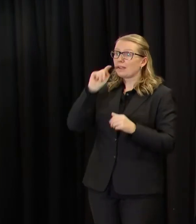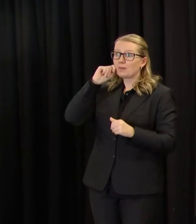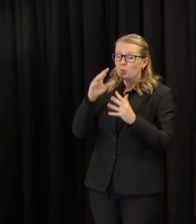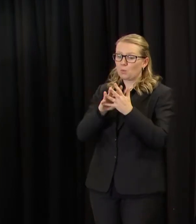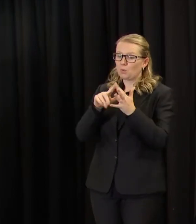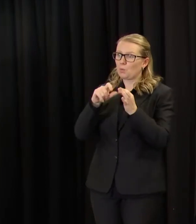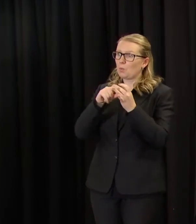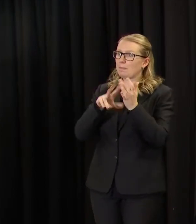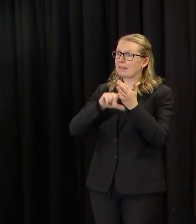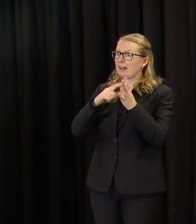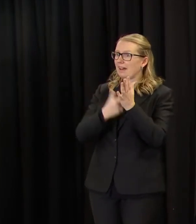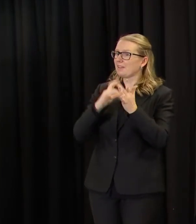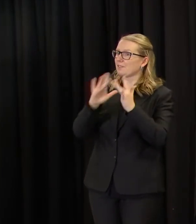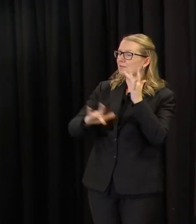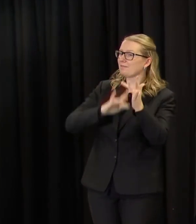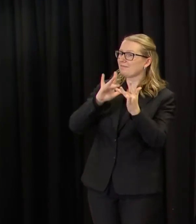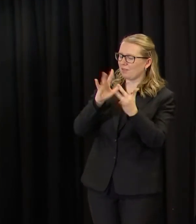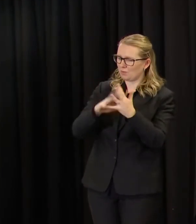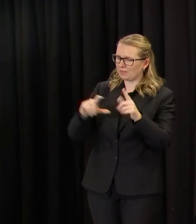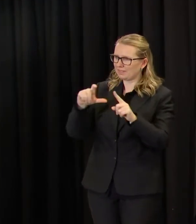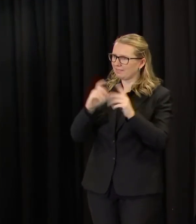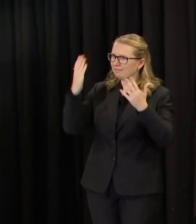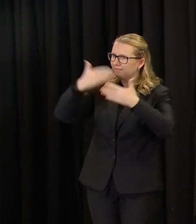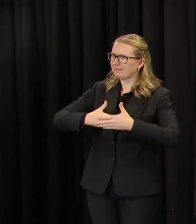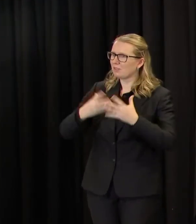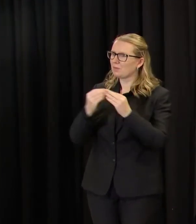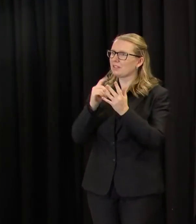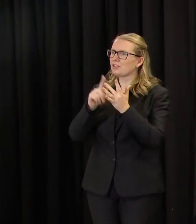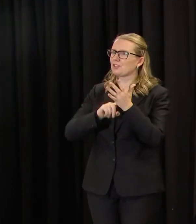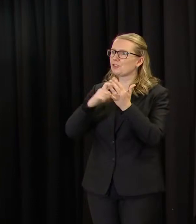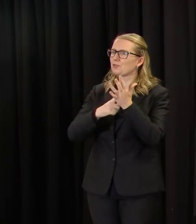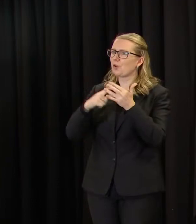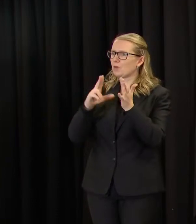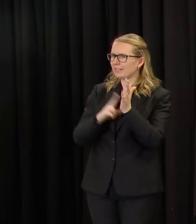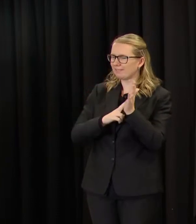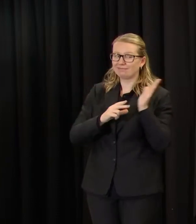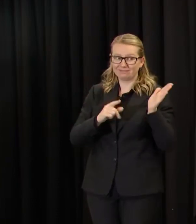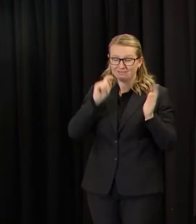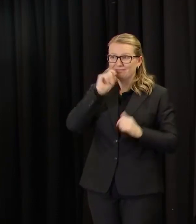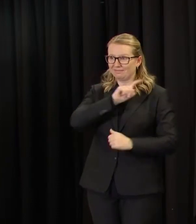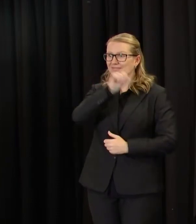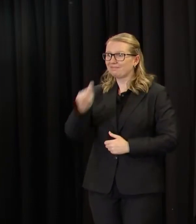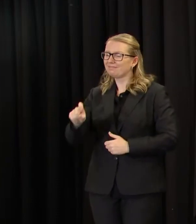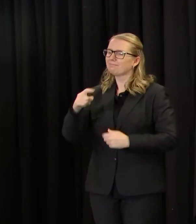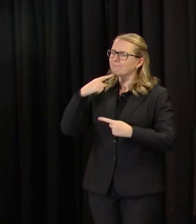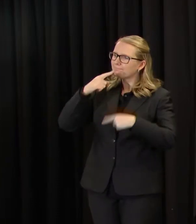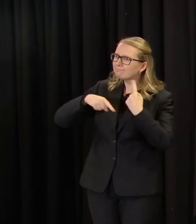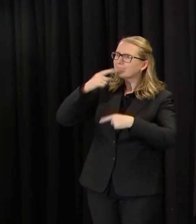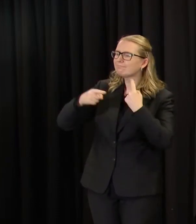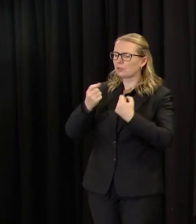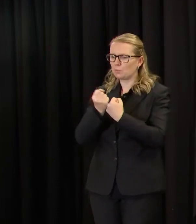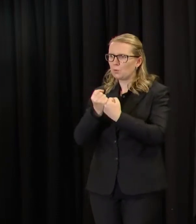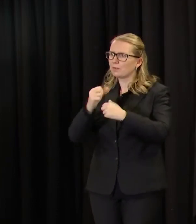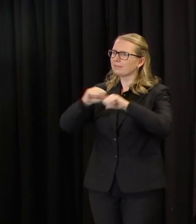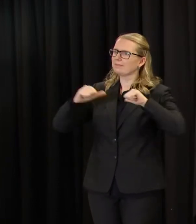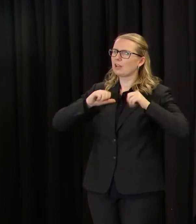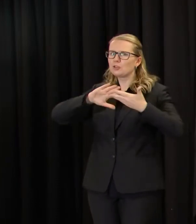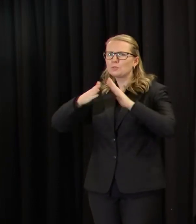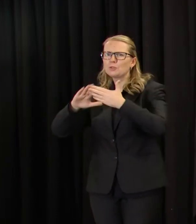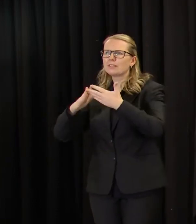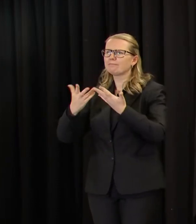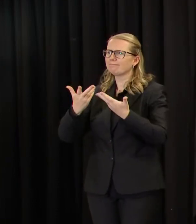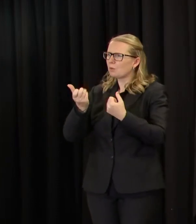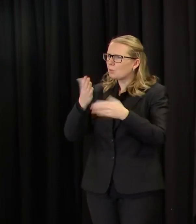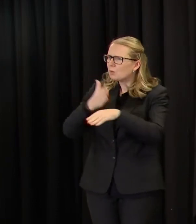running on Wednesday night, which Jerome is kindly coming along to support our work in the community and the people in